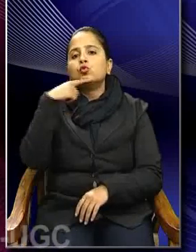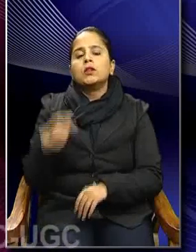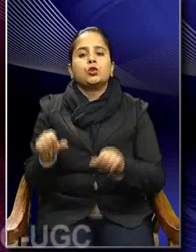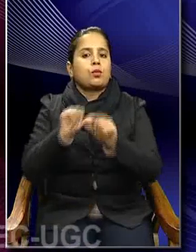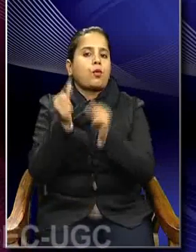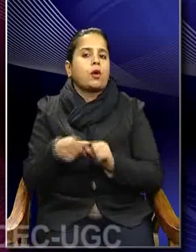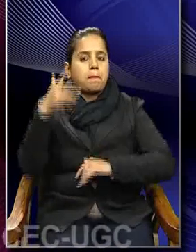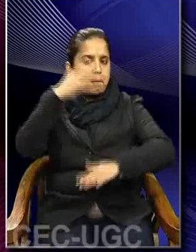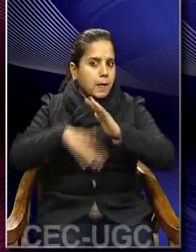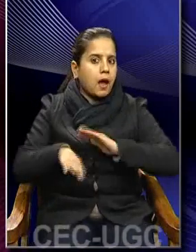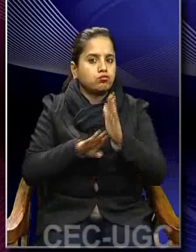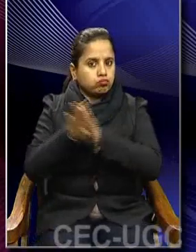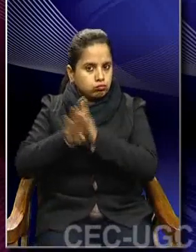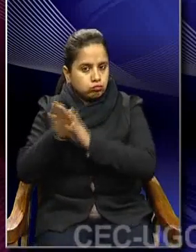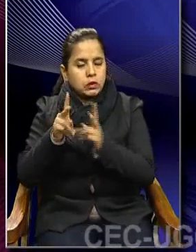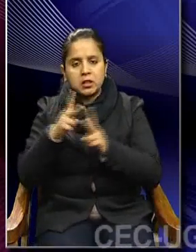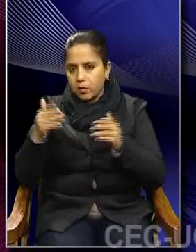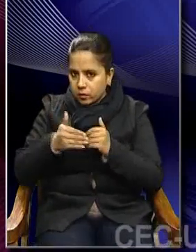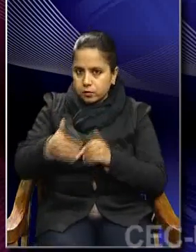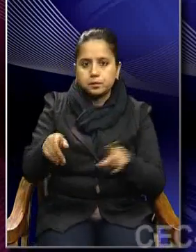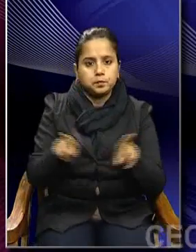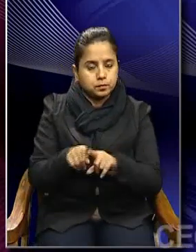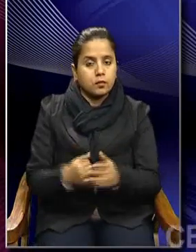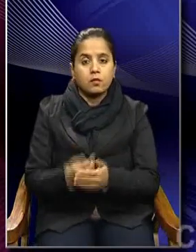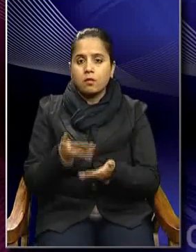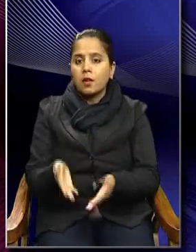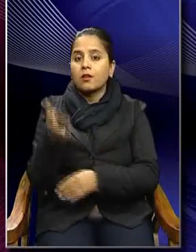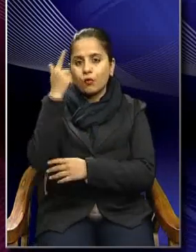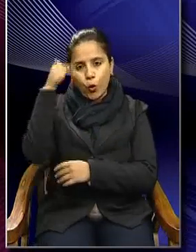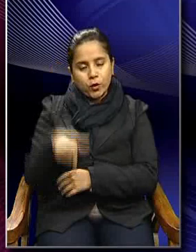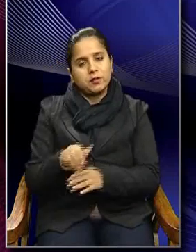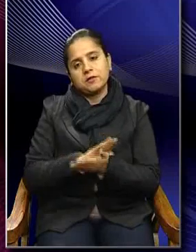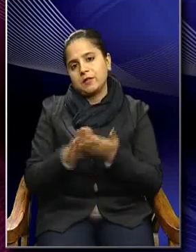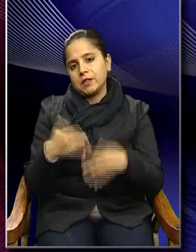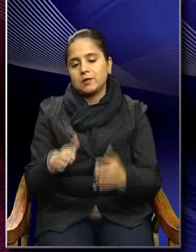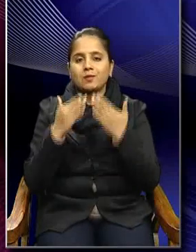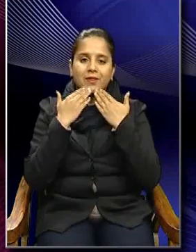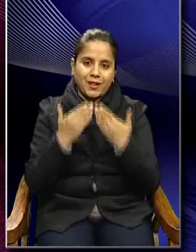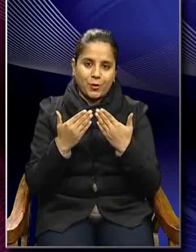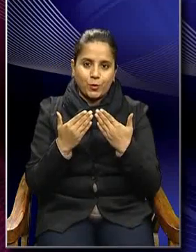planned developments and so forth. So that is it for the day. Thank you.